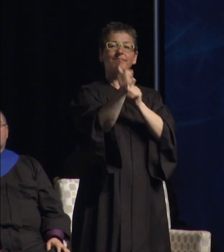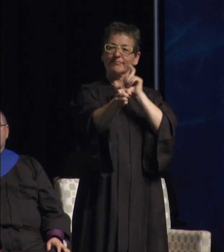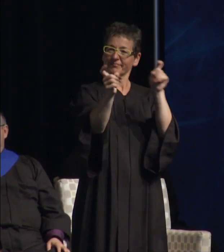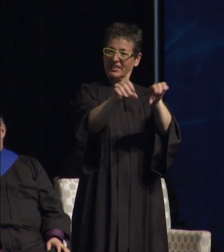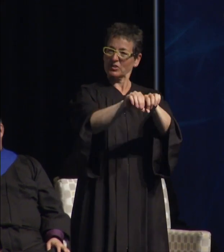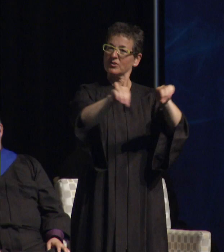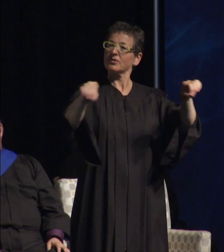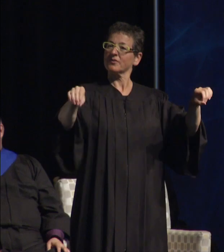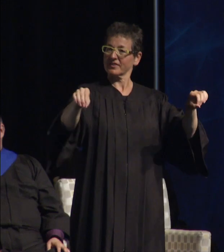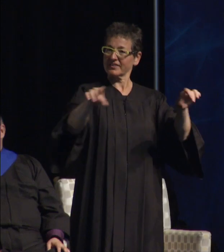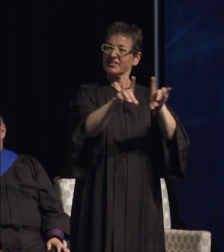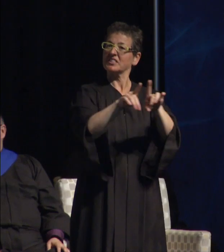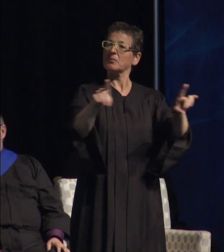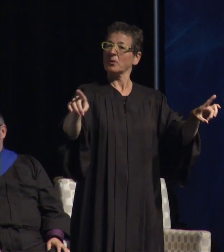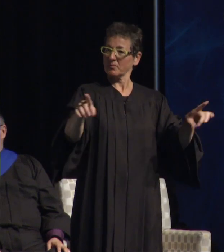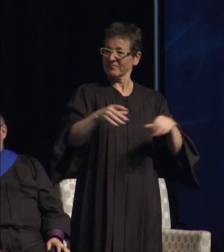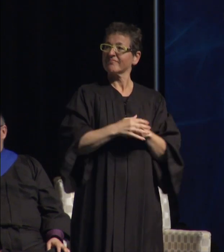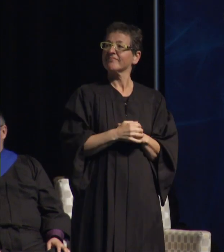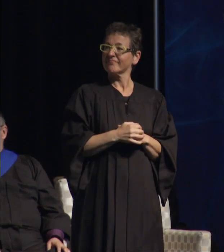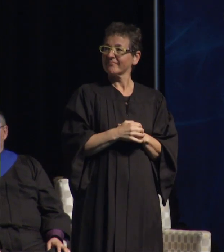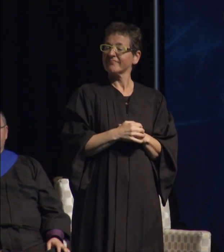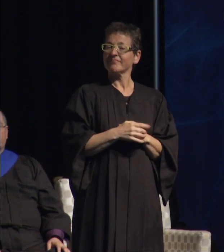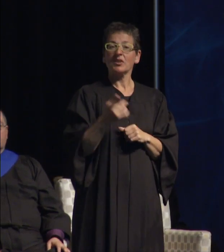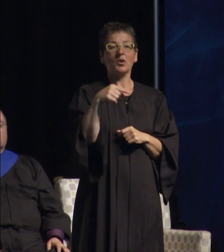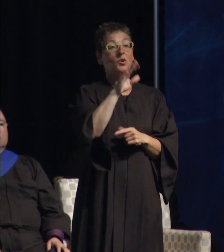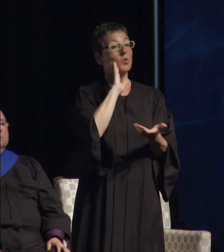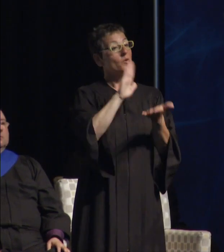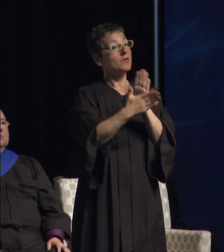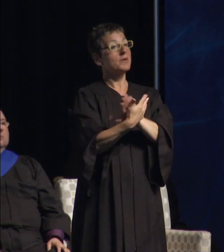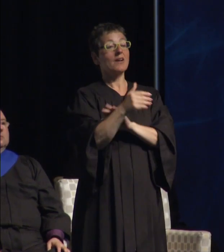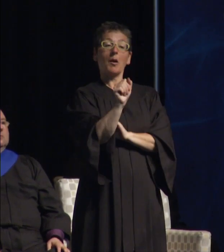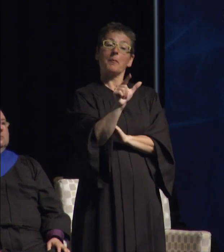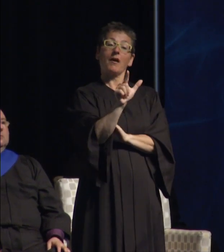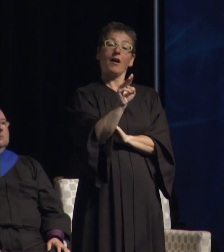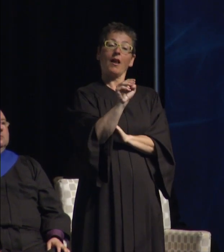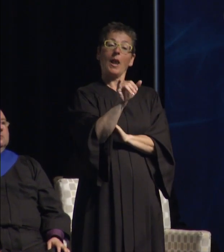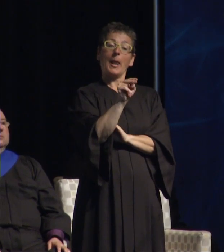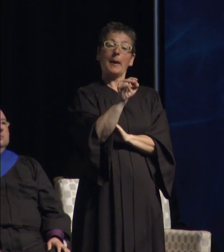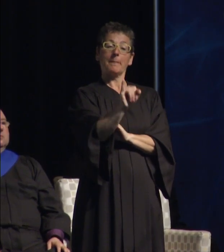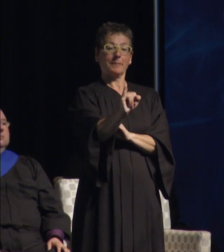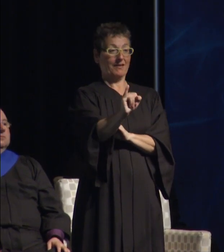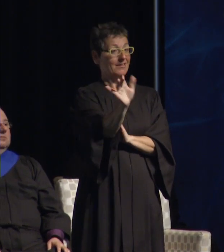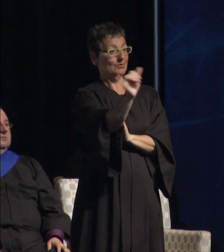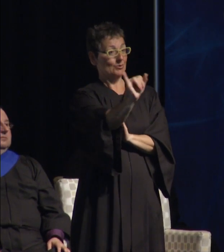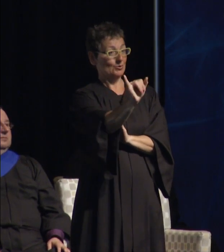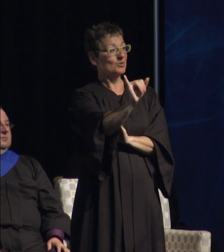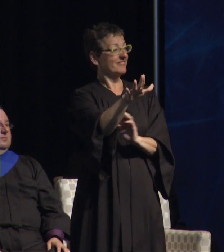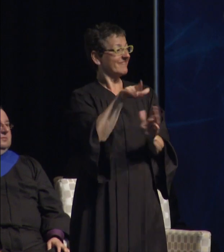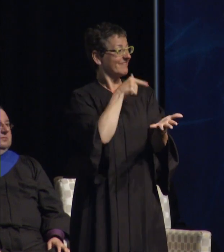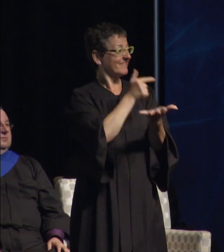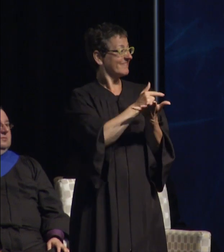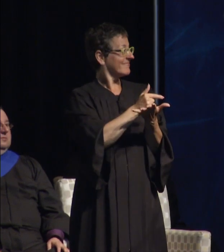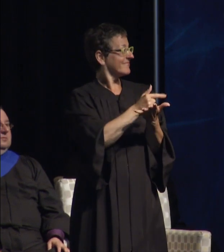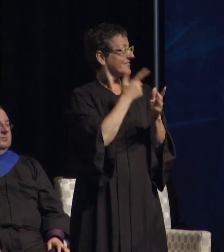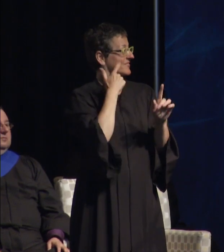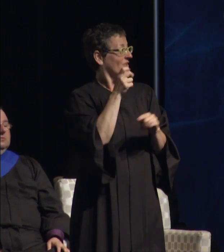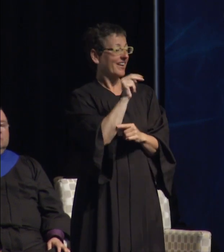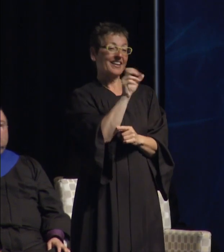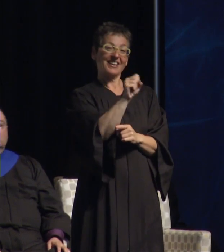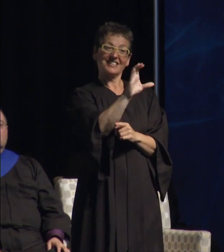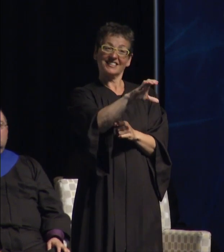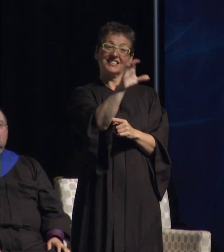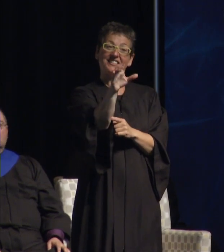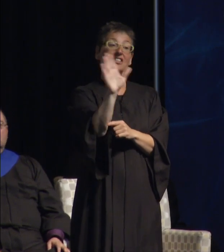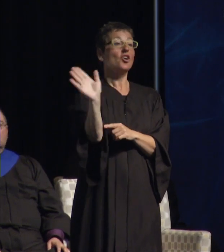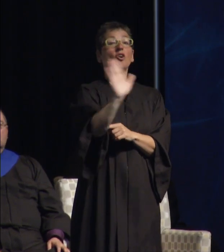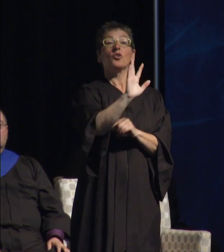your diploma. And you will become alumni of the Nova Scotia Community College. As an alumnus, your role